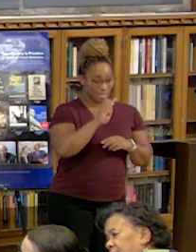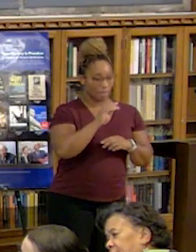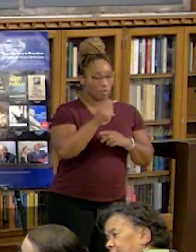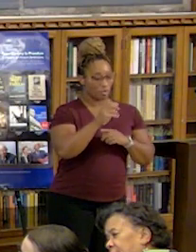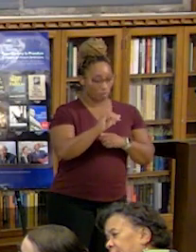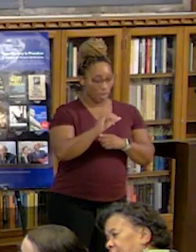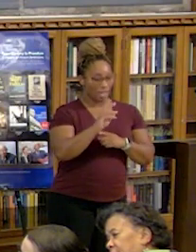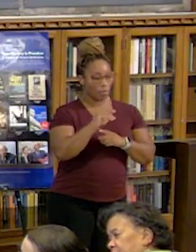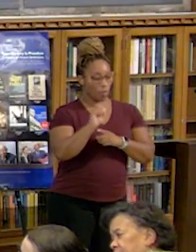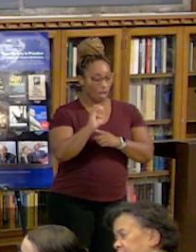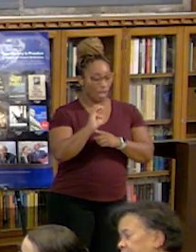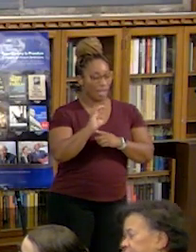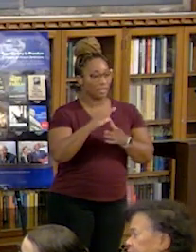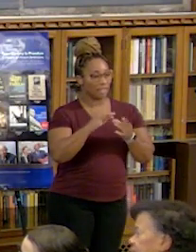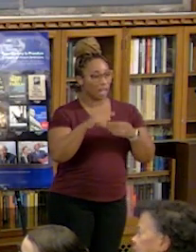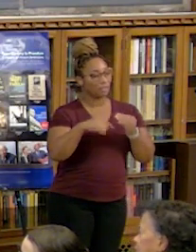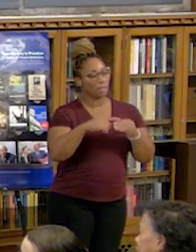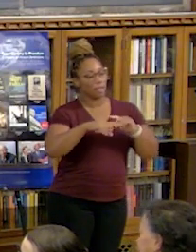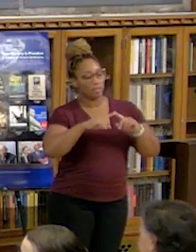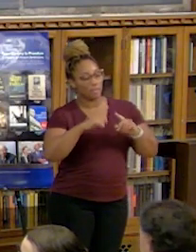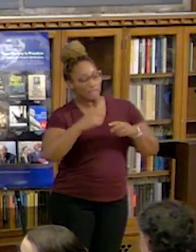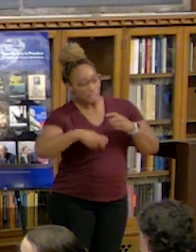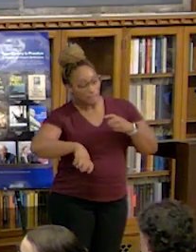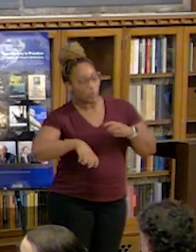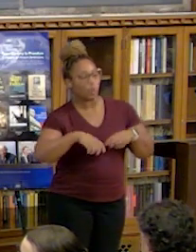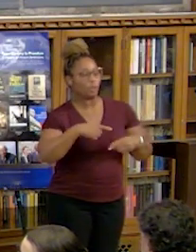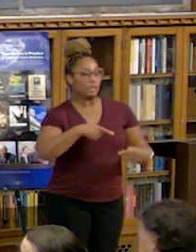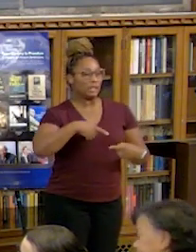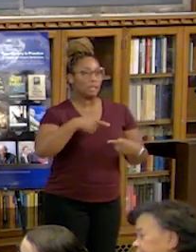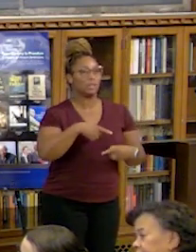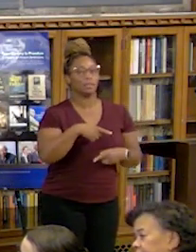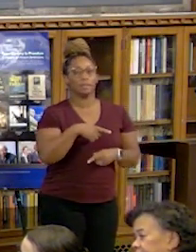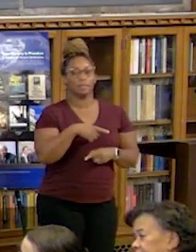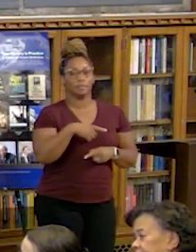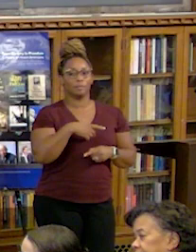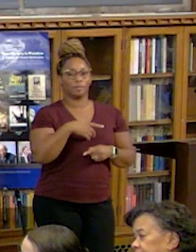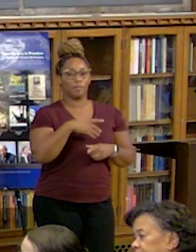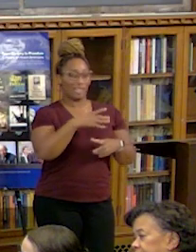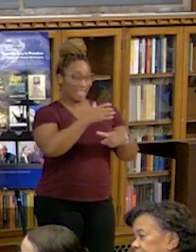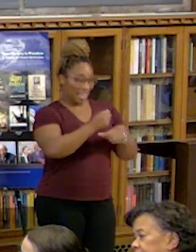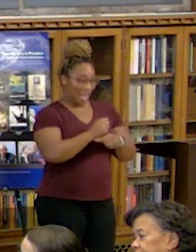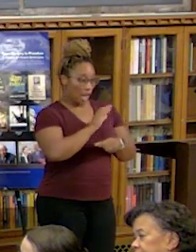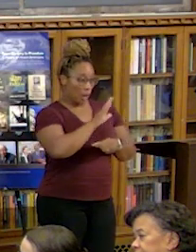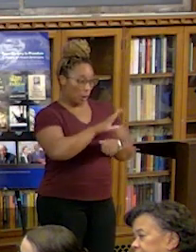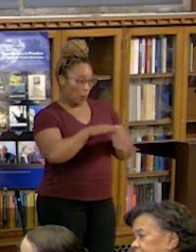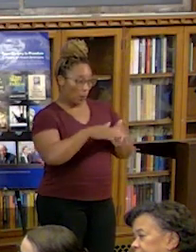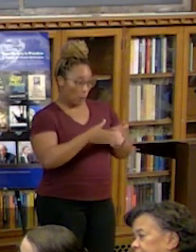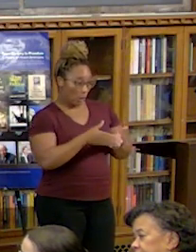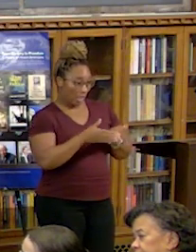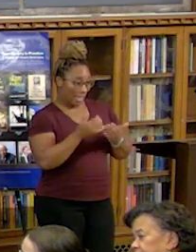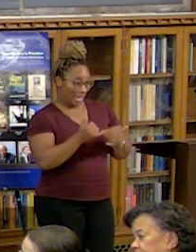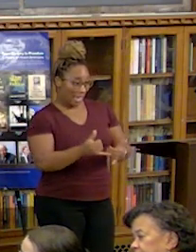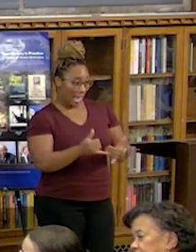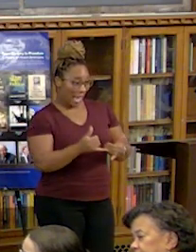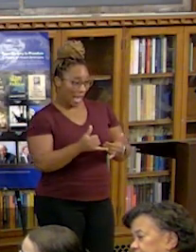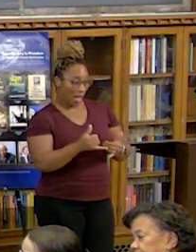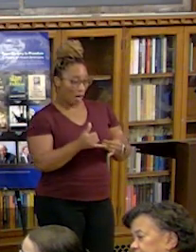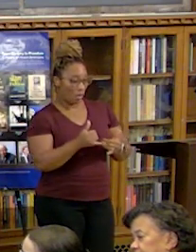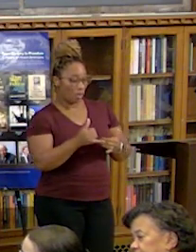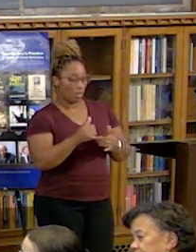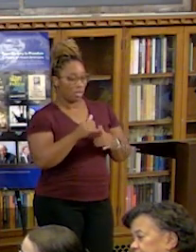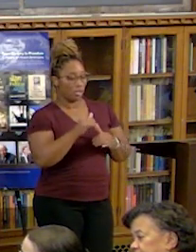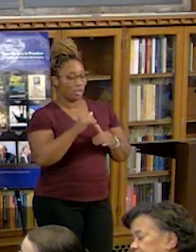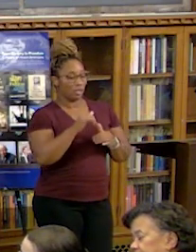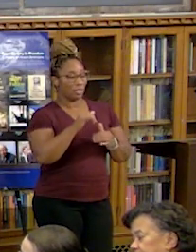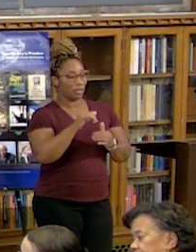white sort of talks about the difficulty of getting her book her now canonical seminal